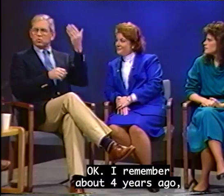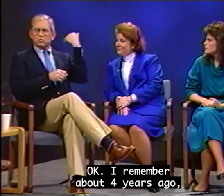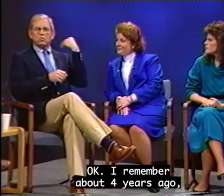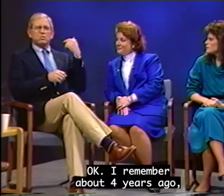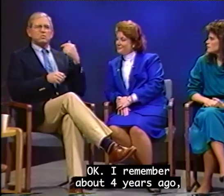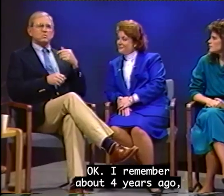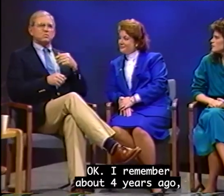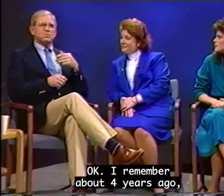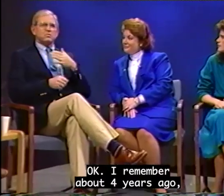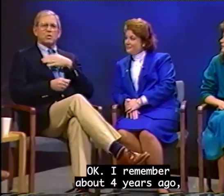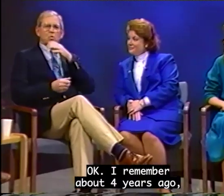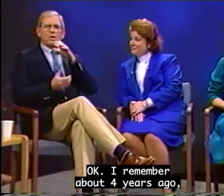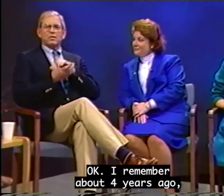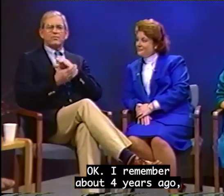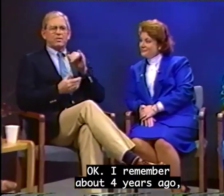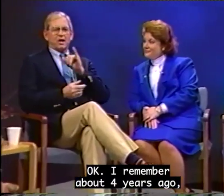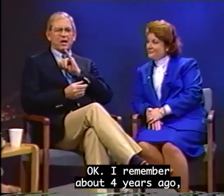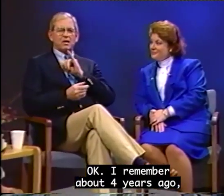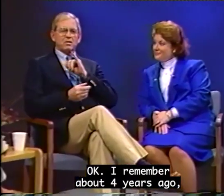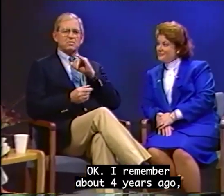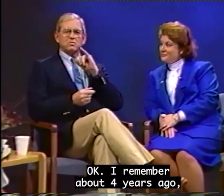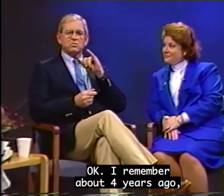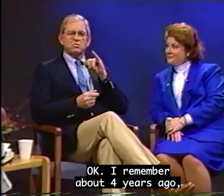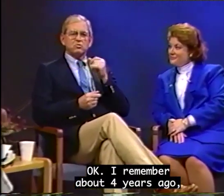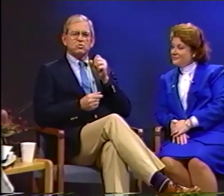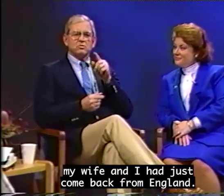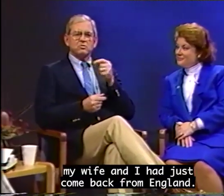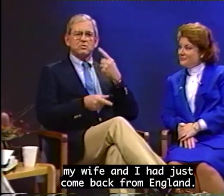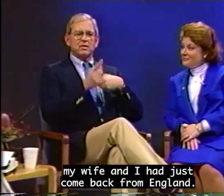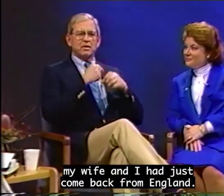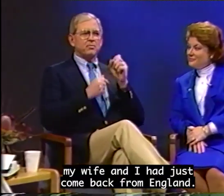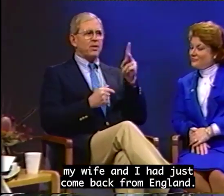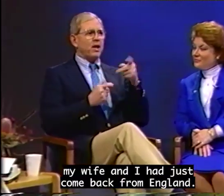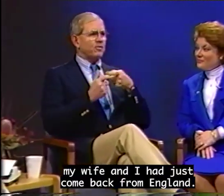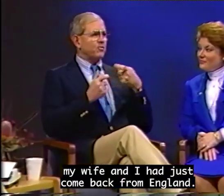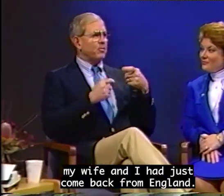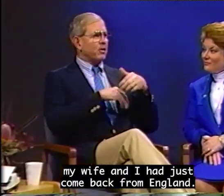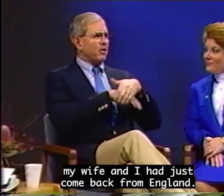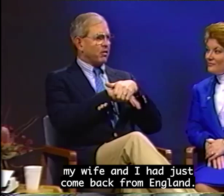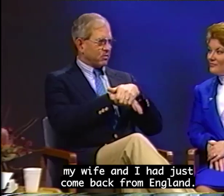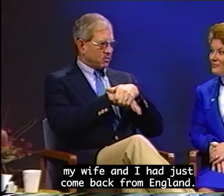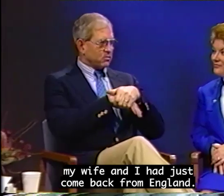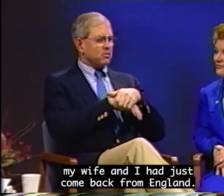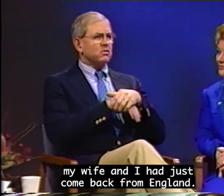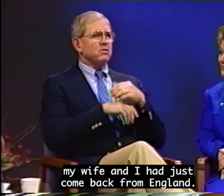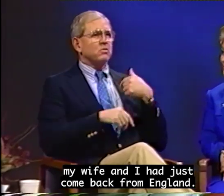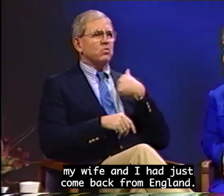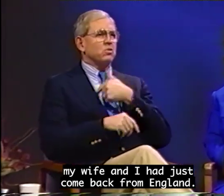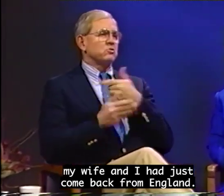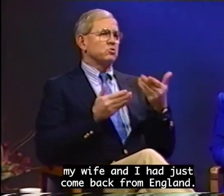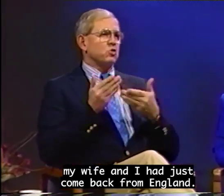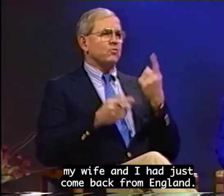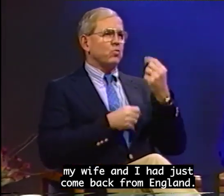Okay, I remember about 4 years ago, my wife and I had just come back from England.